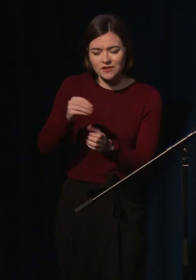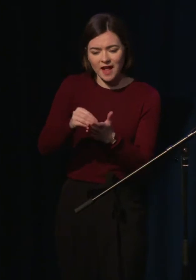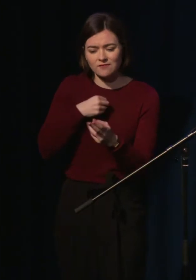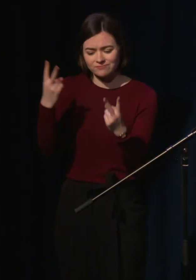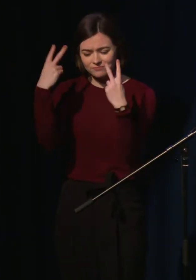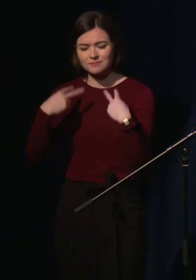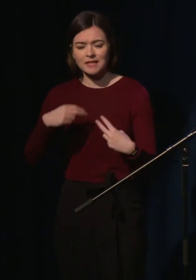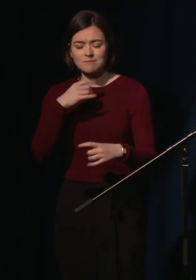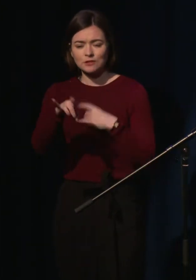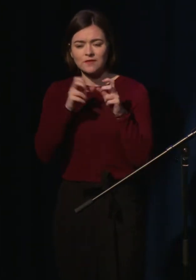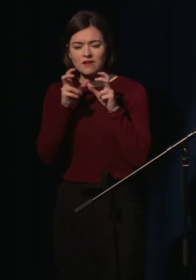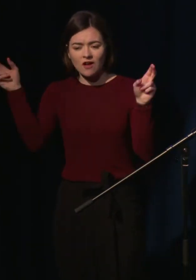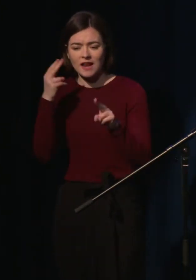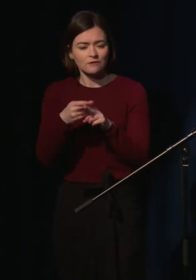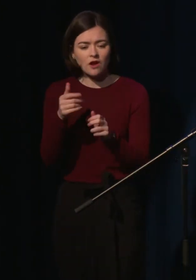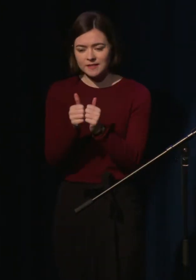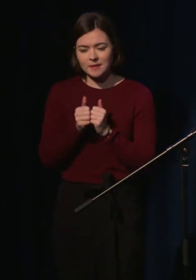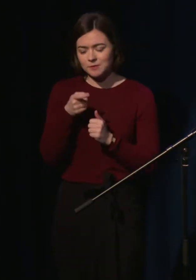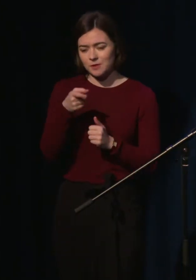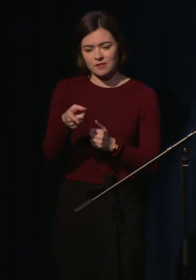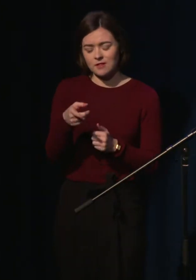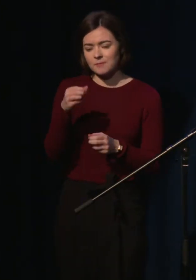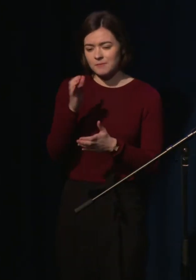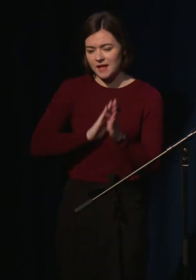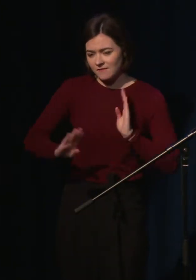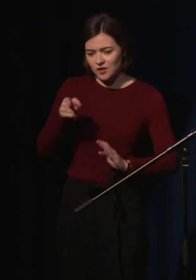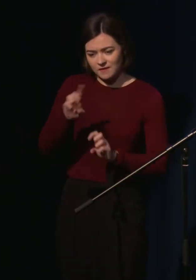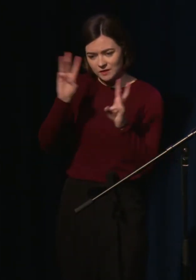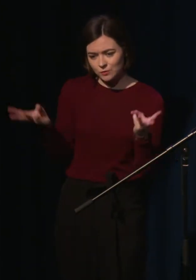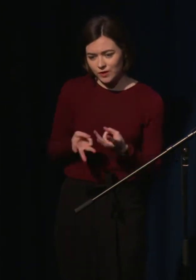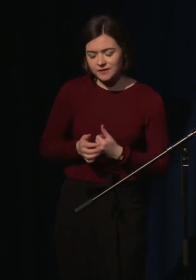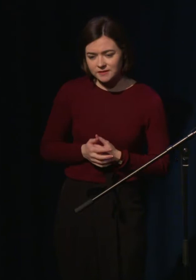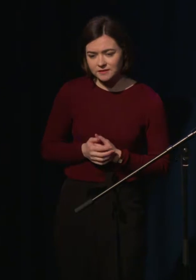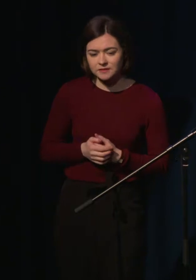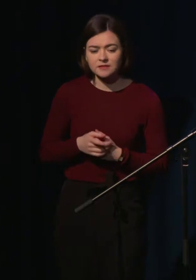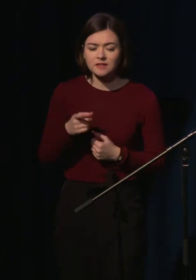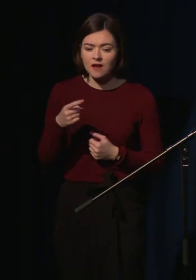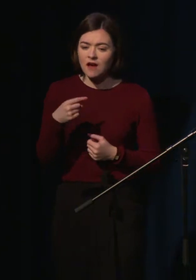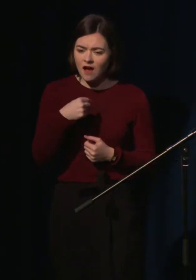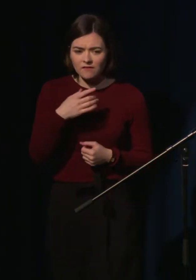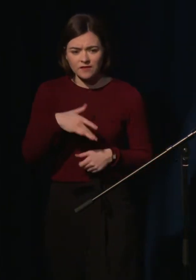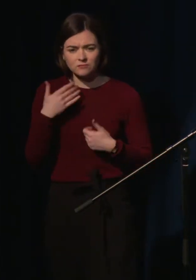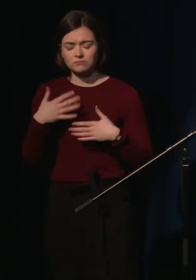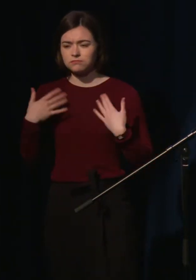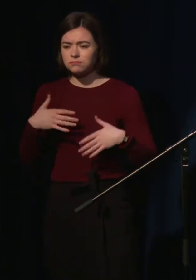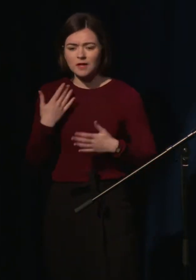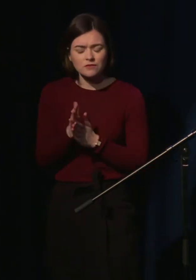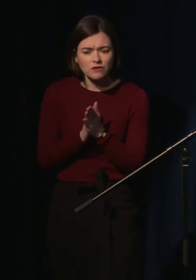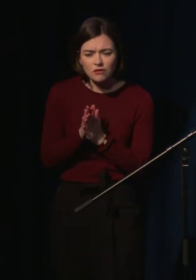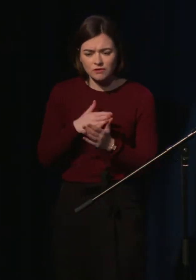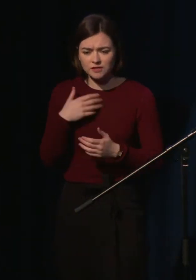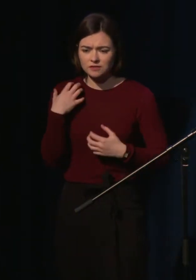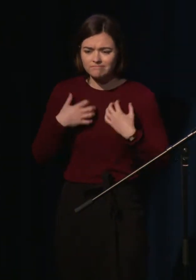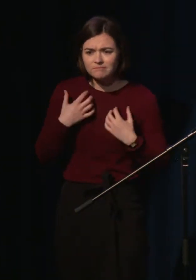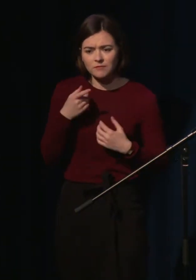out unacceptable behaviour in our world. I have been taken with the courage of those who have spoken out. It is